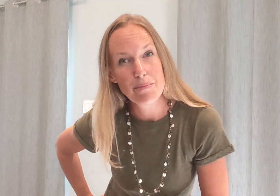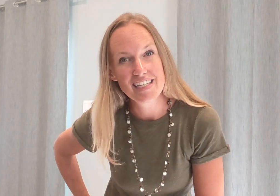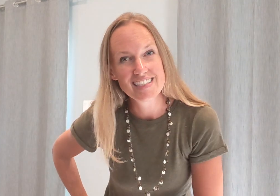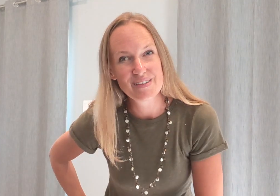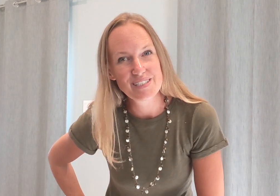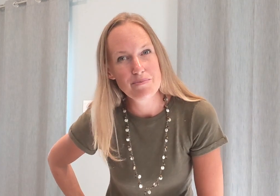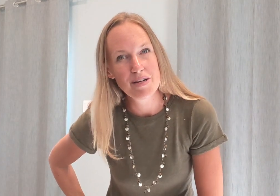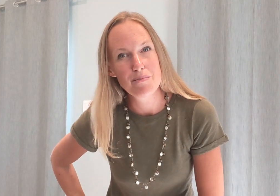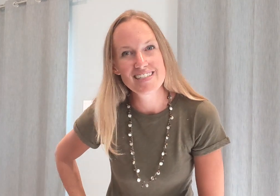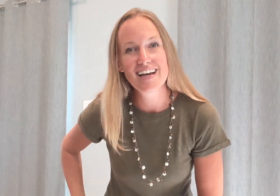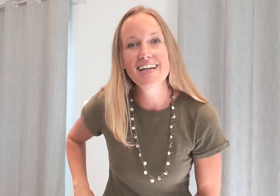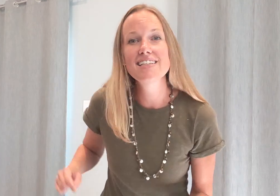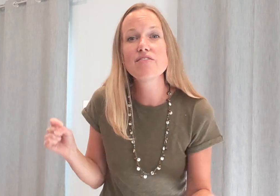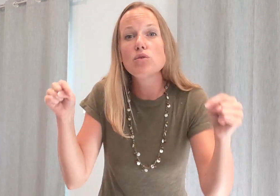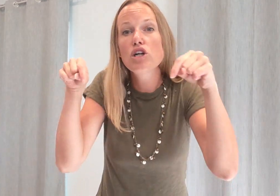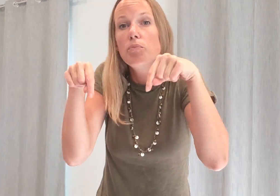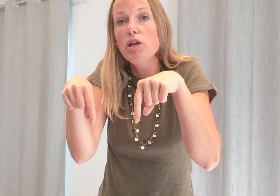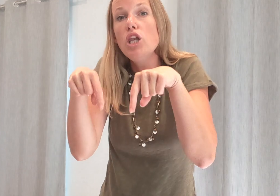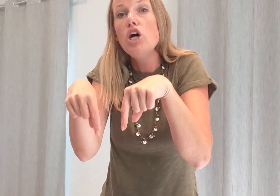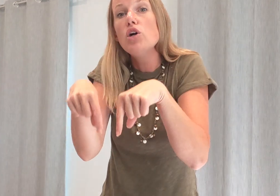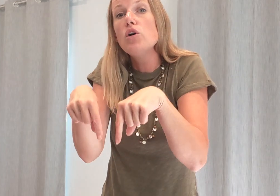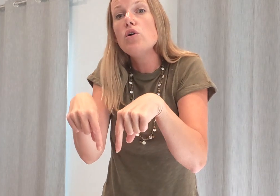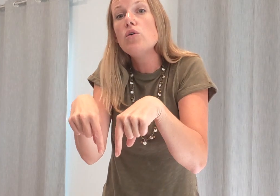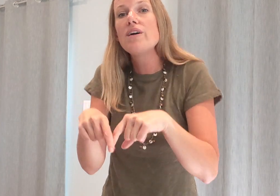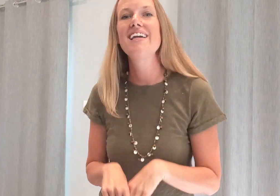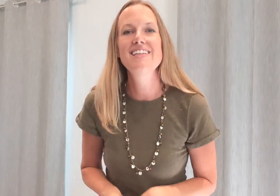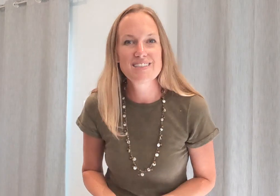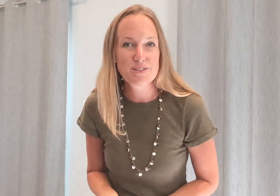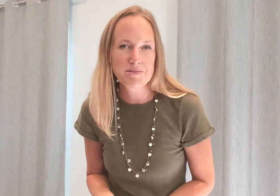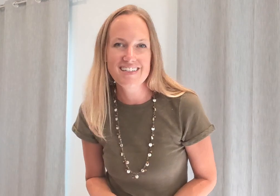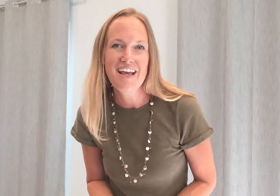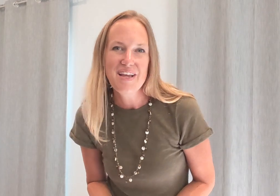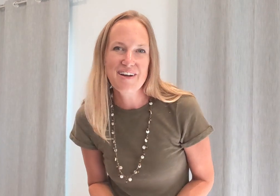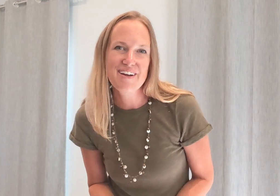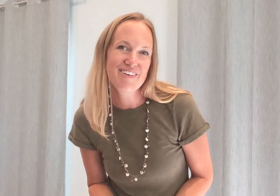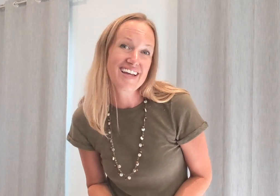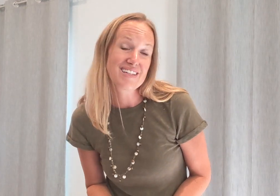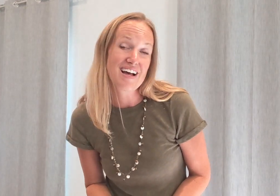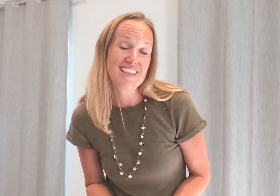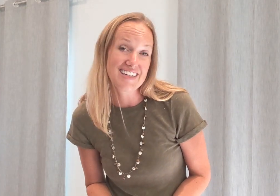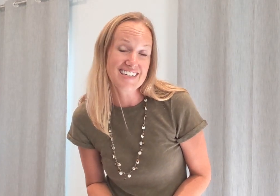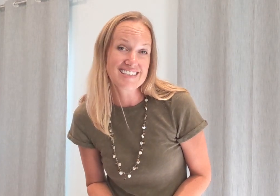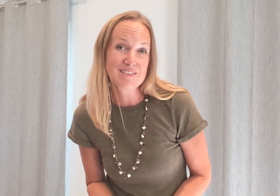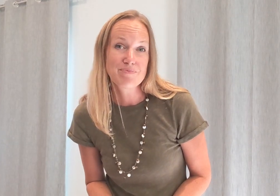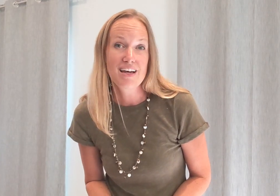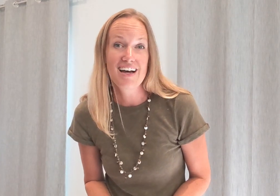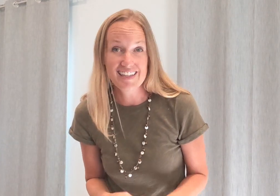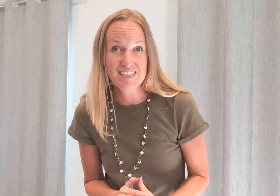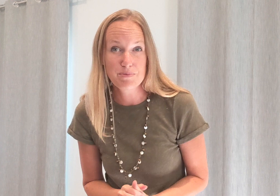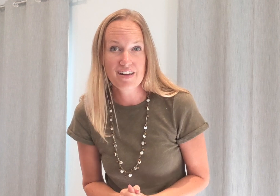means you're going to mirror my sign. If you look below in the description, you're going to find lyrics, a link to print off the